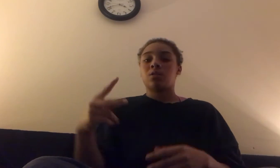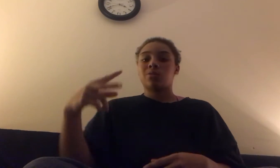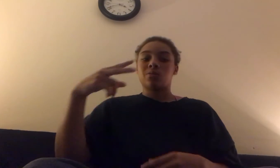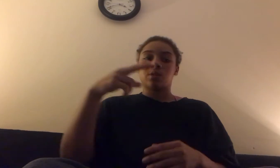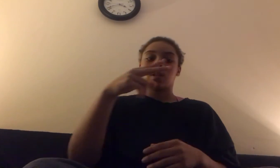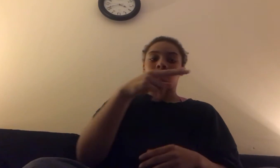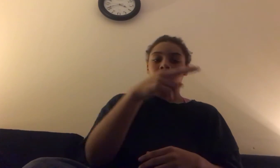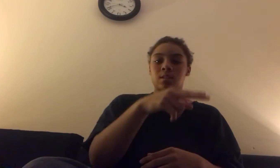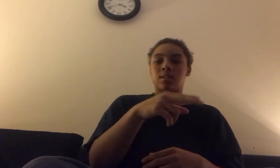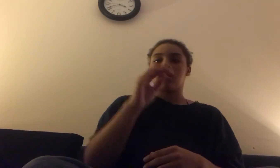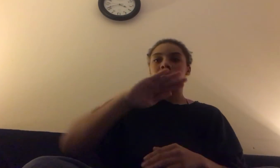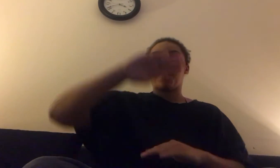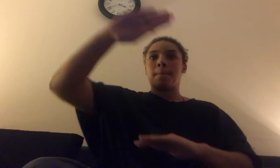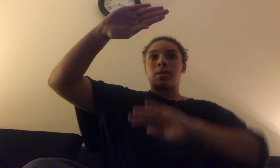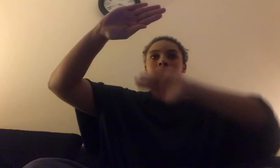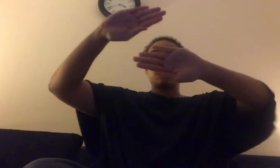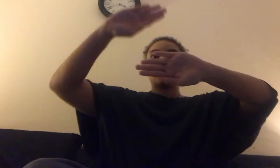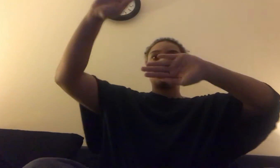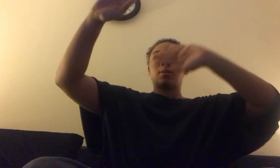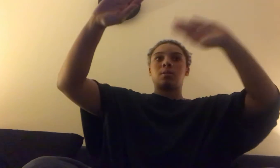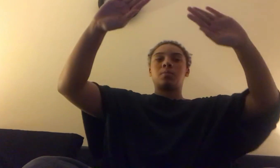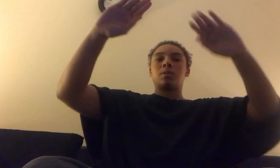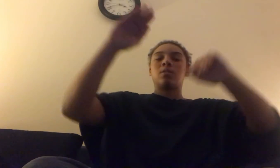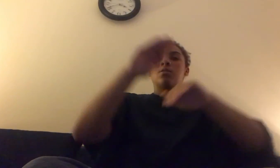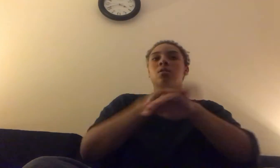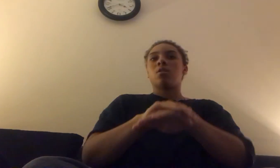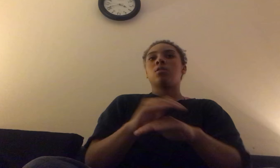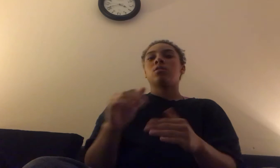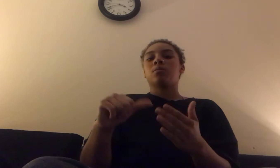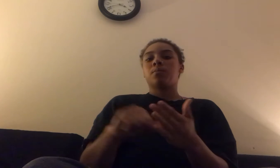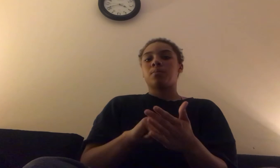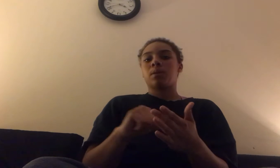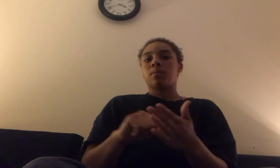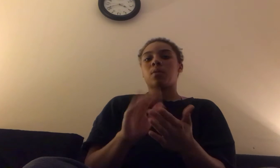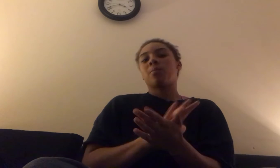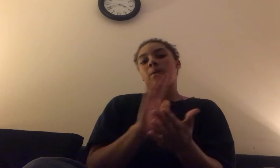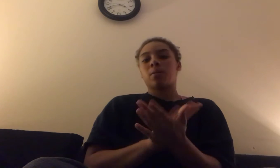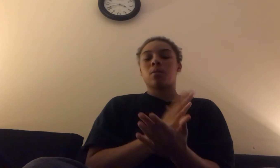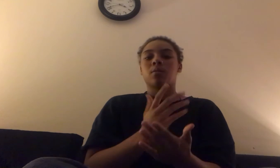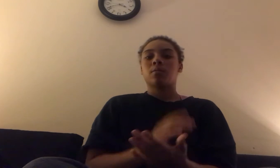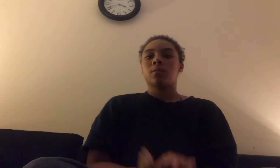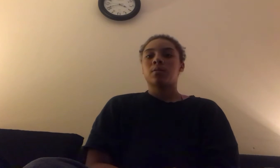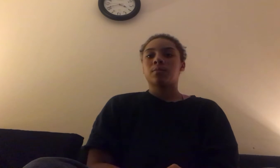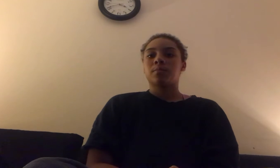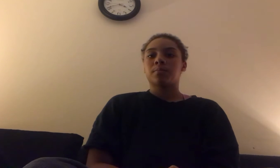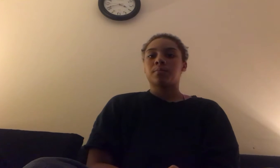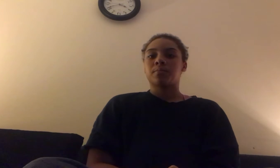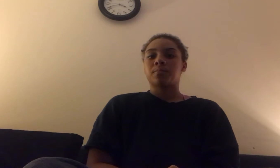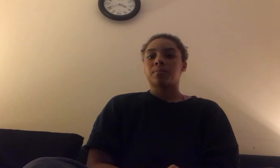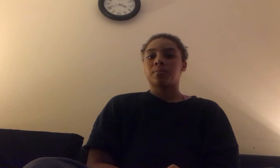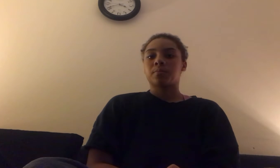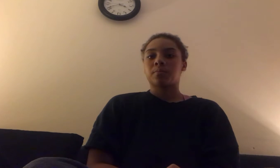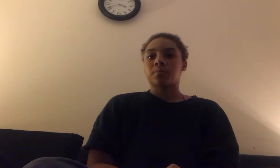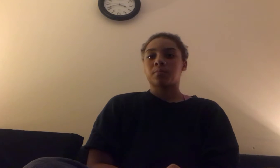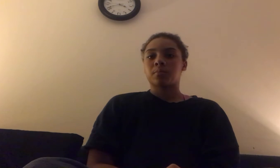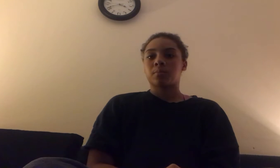Then they take tape called line tape, which is a little black line, and it outlines each photo so that it'll